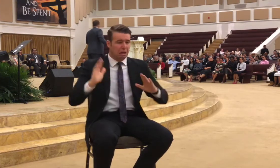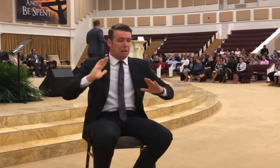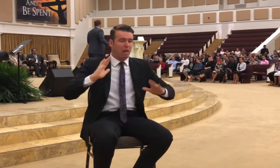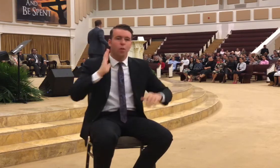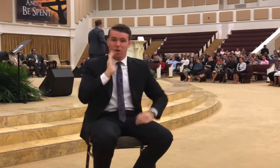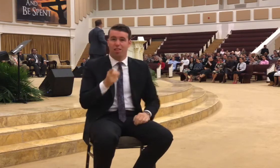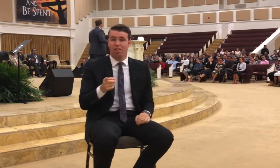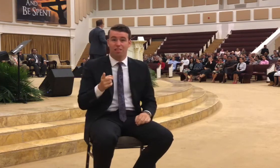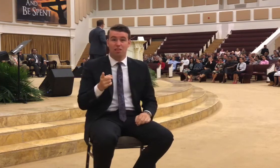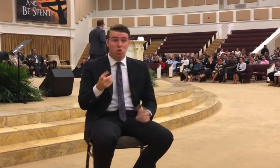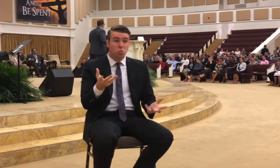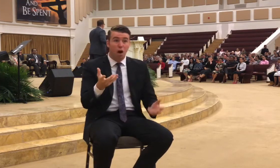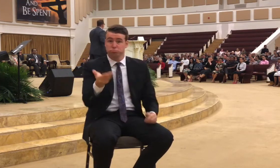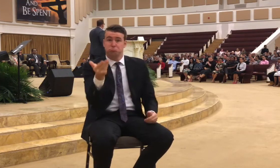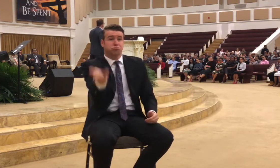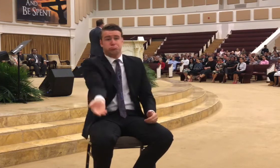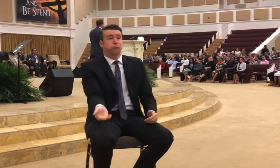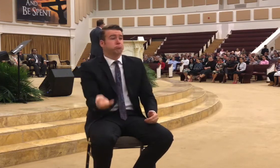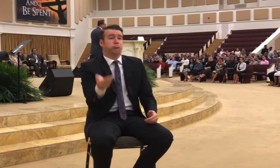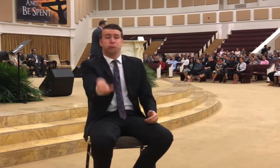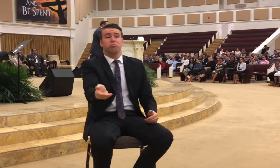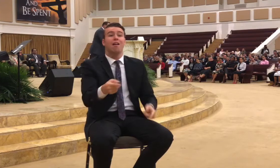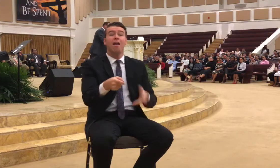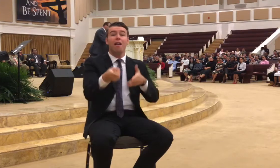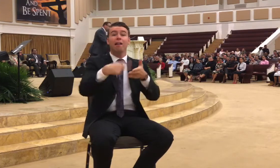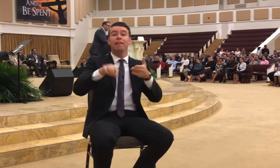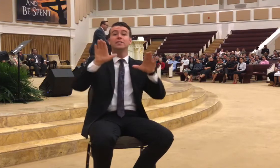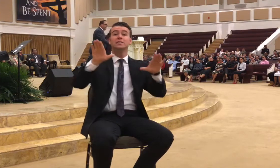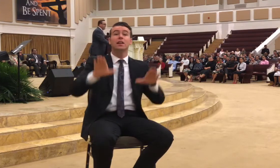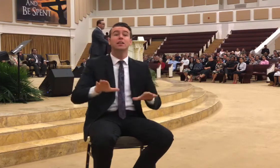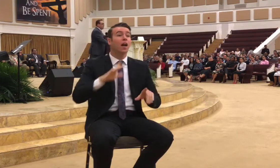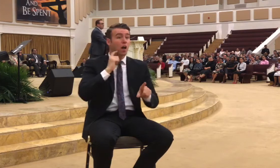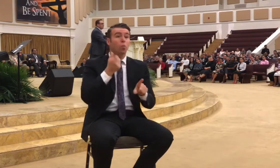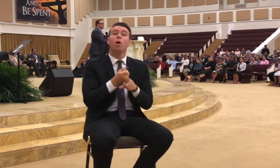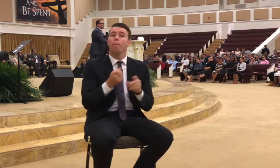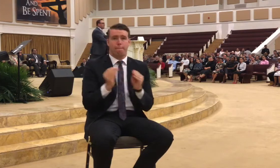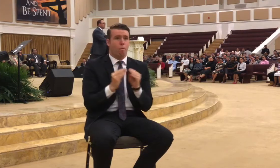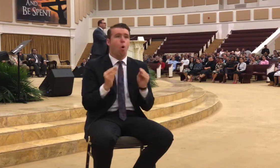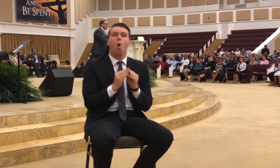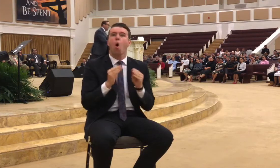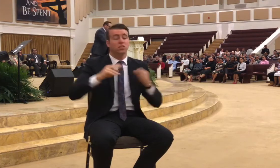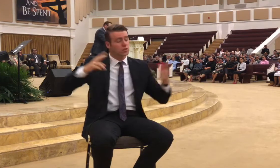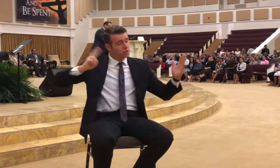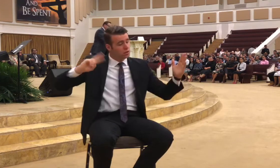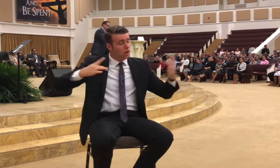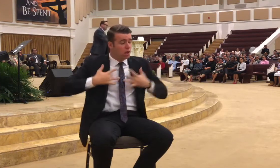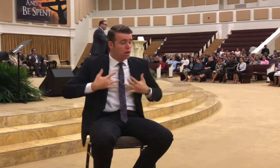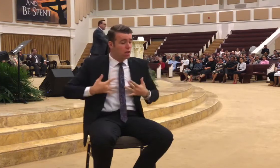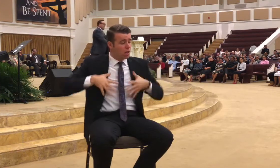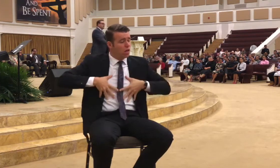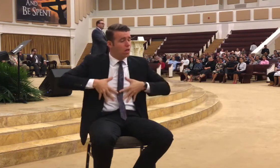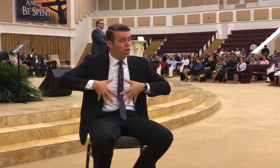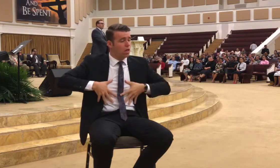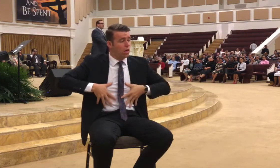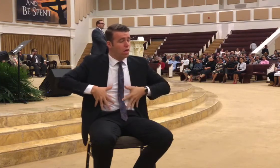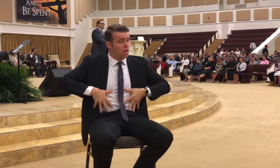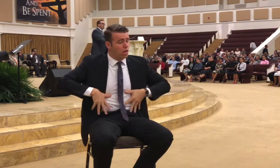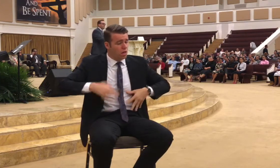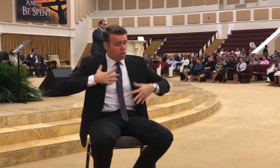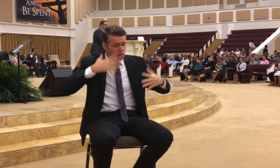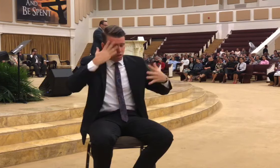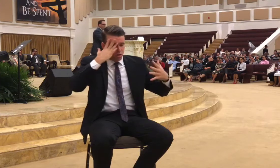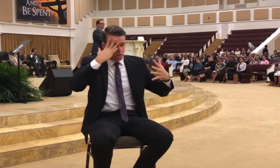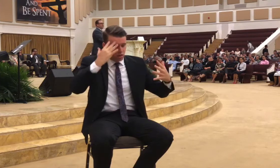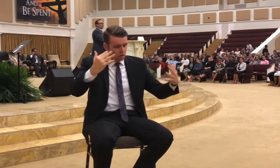And you will still be reading this time next Sunday, and you will be so depressed, and you will be